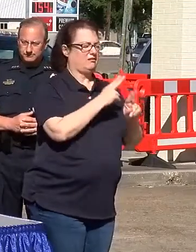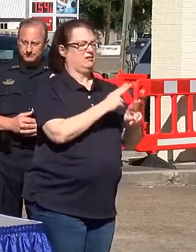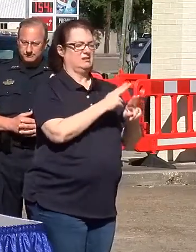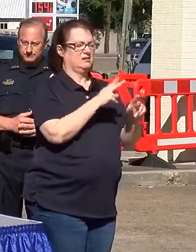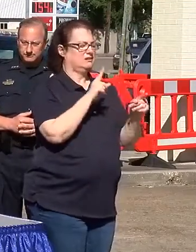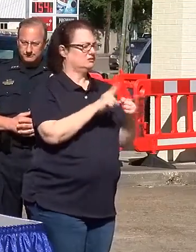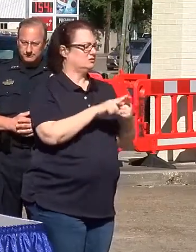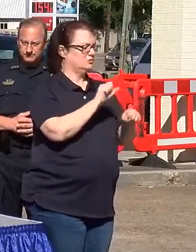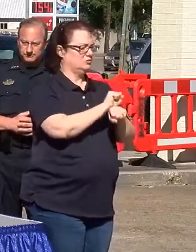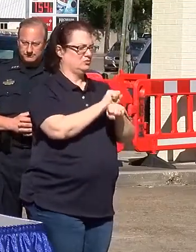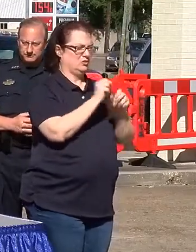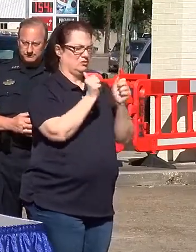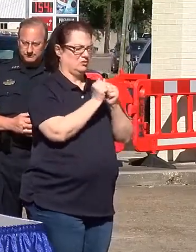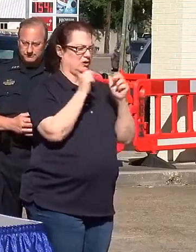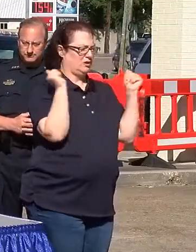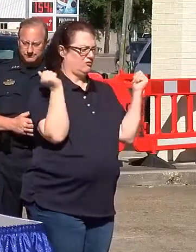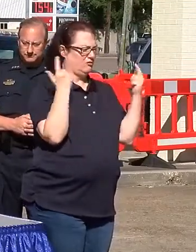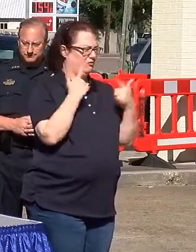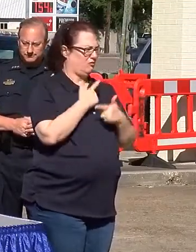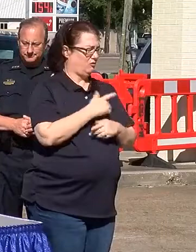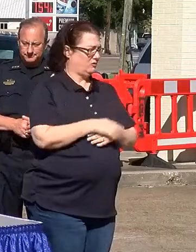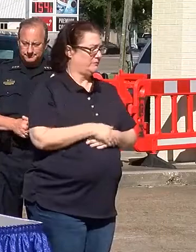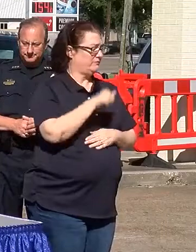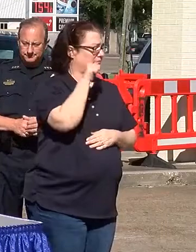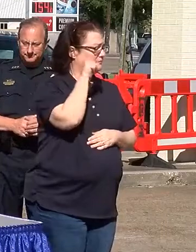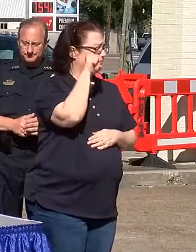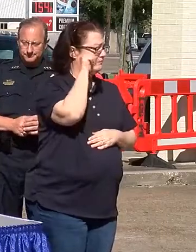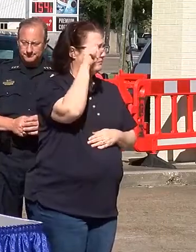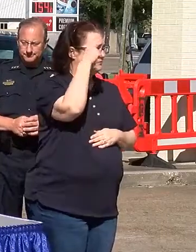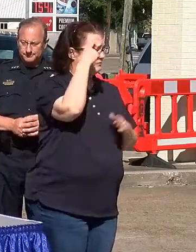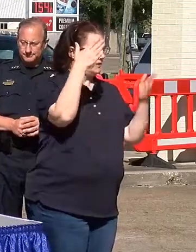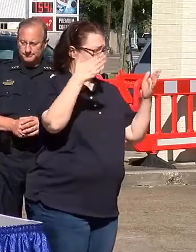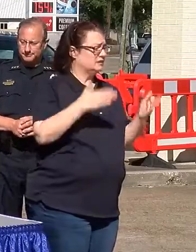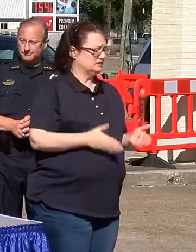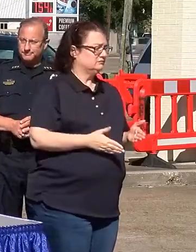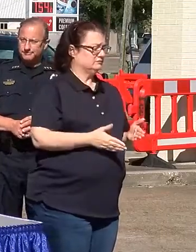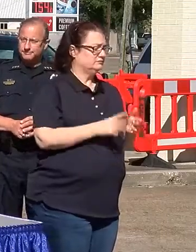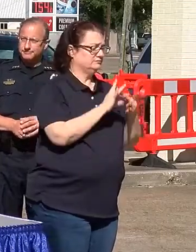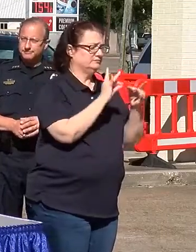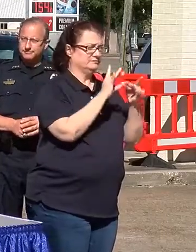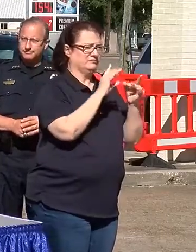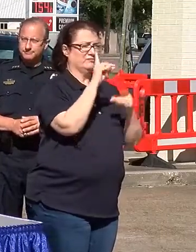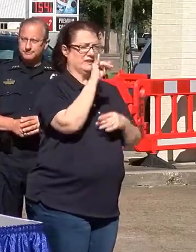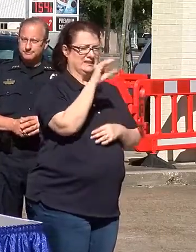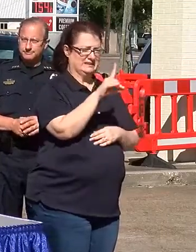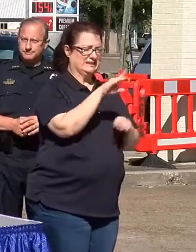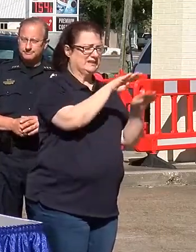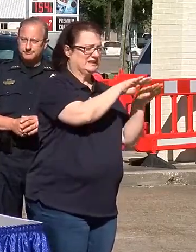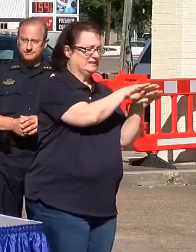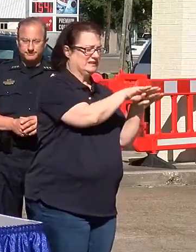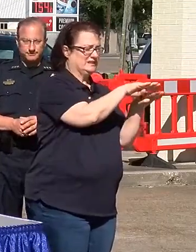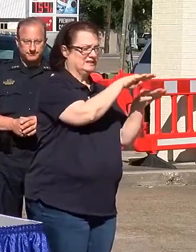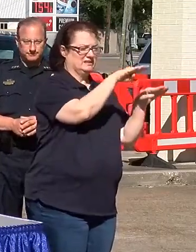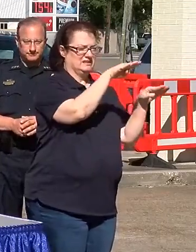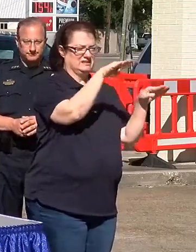parish presidents and mayors in Acadiana. Yesterday, the governor acknowledged that we are indeed flattening the curve in